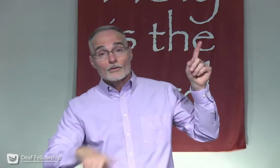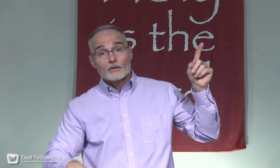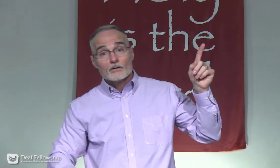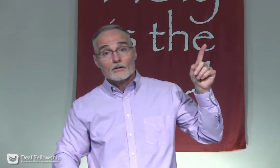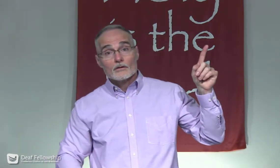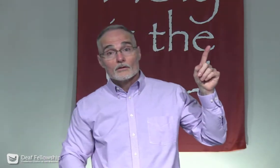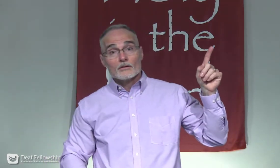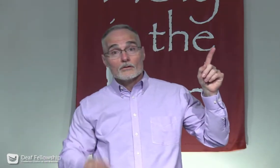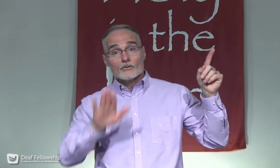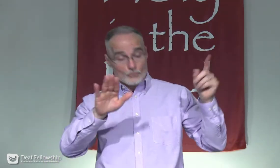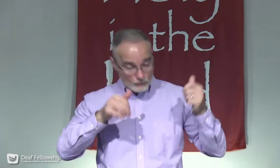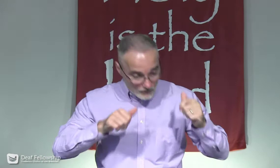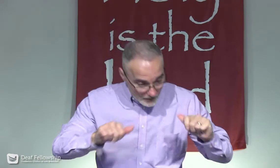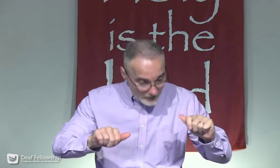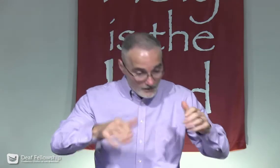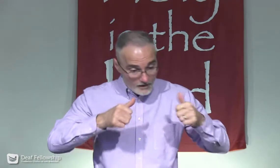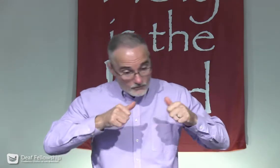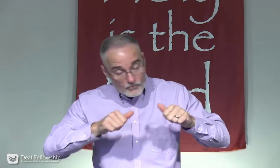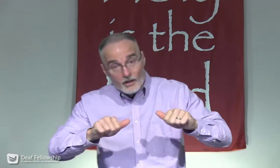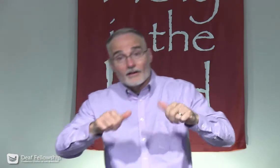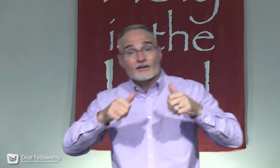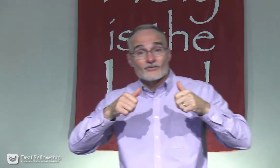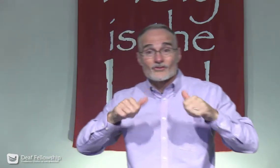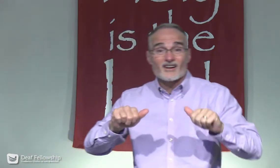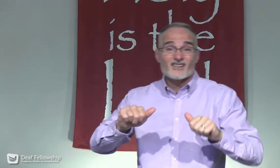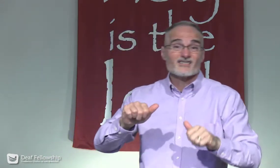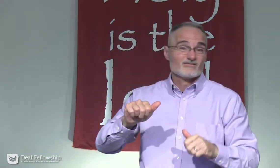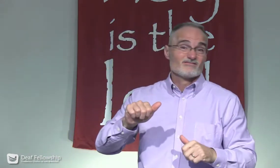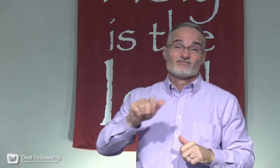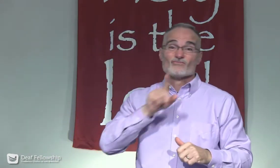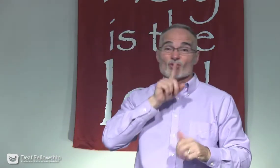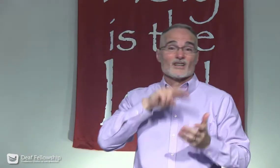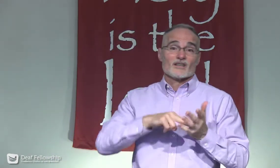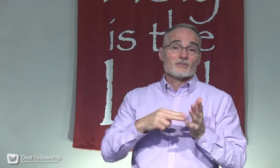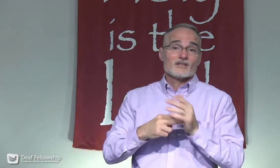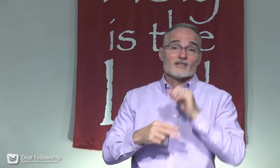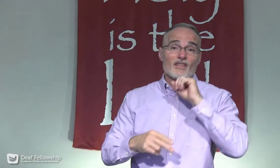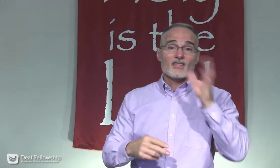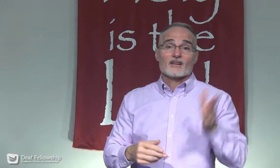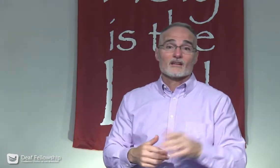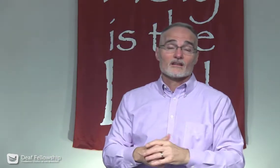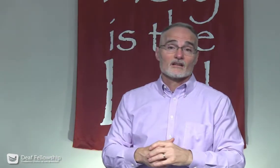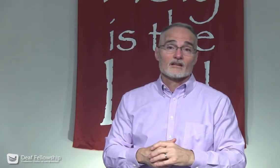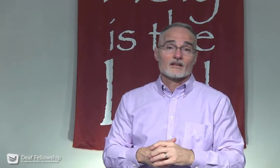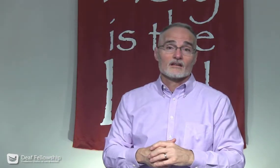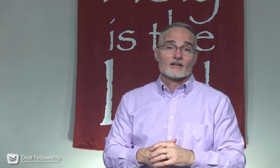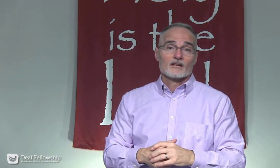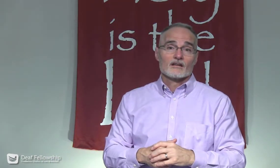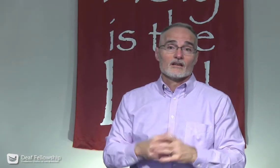But before the Lord, your attempts mean